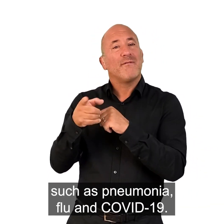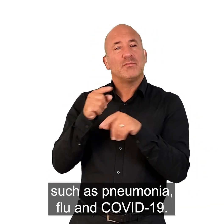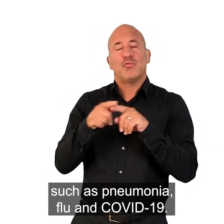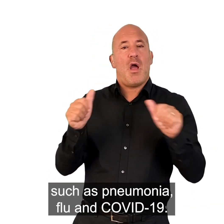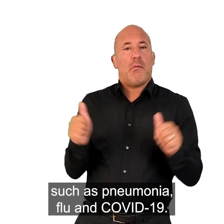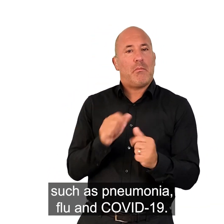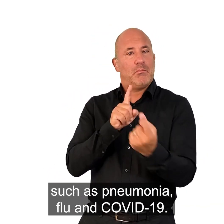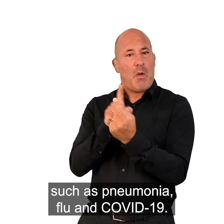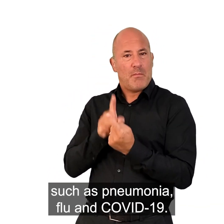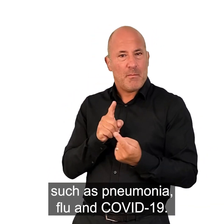and COVID-19.